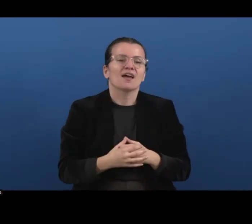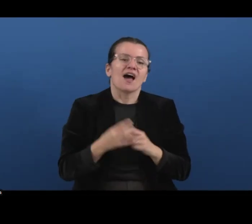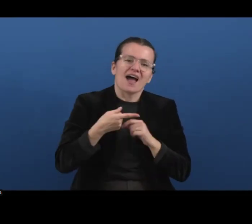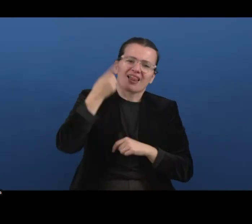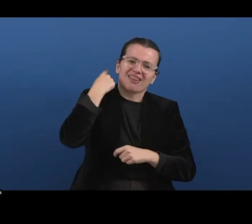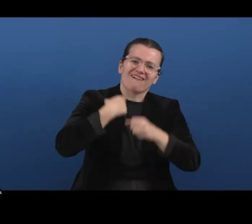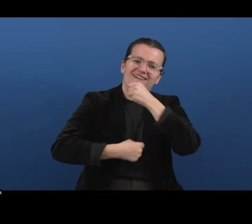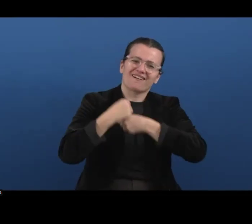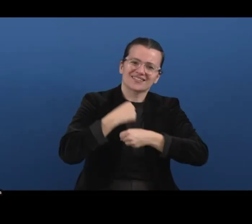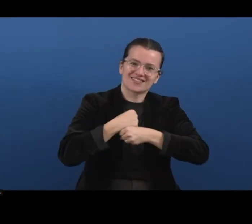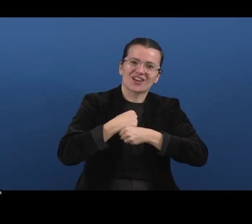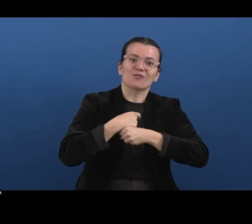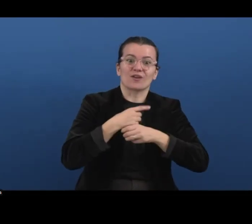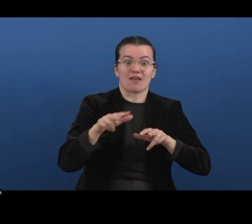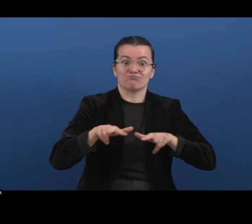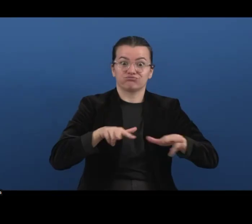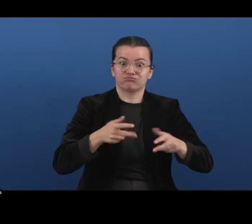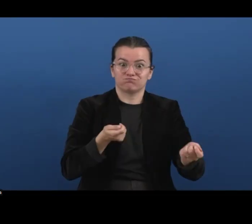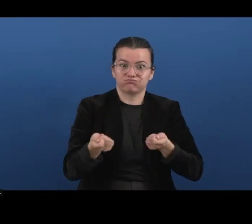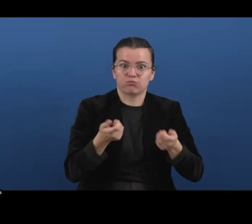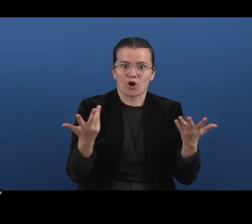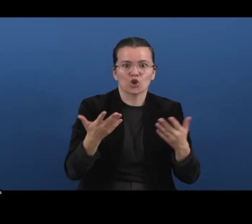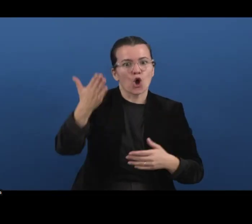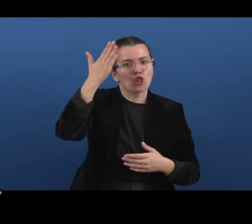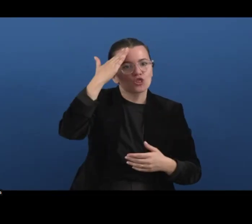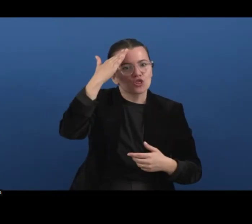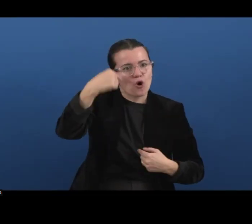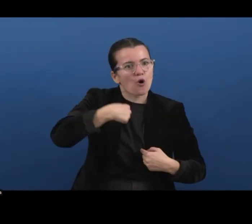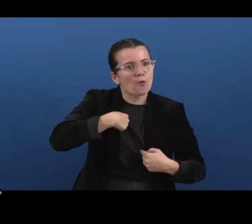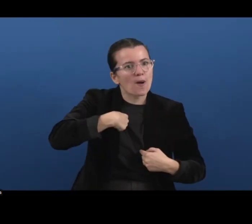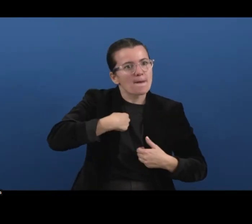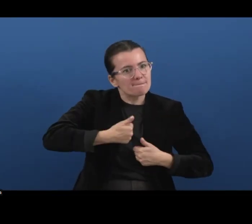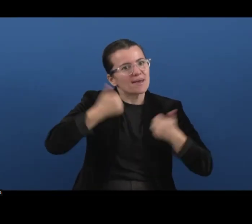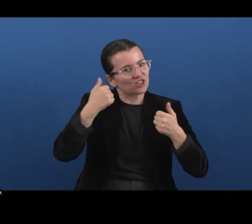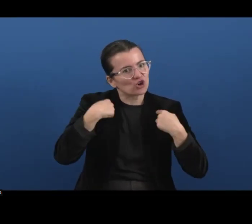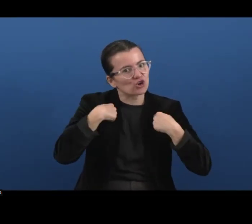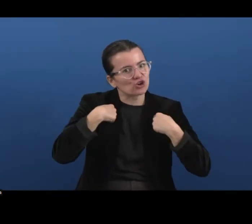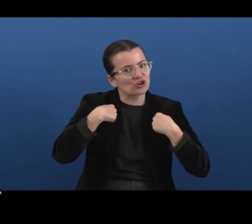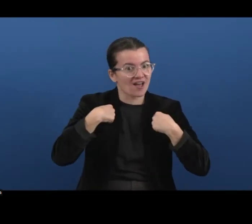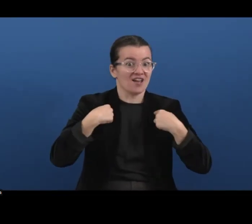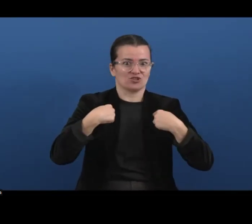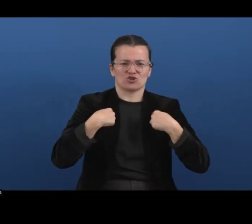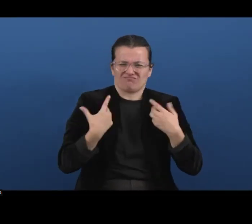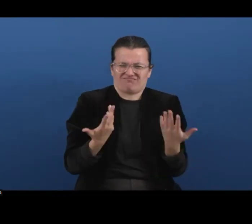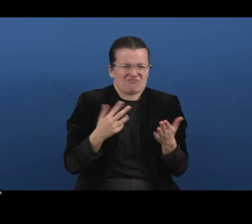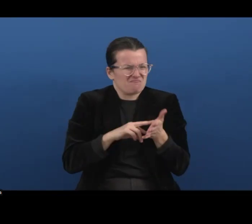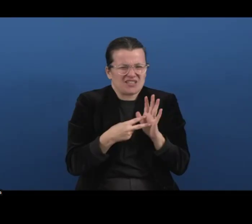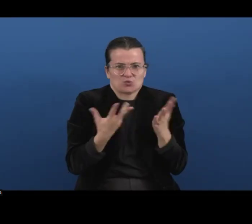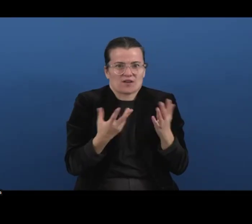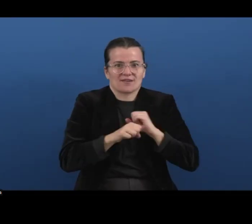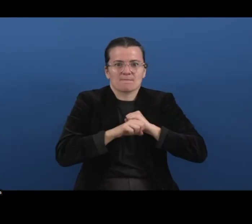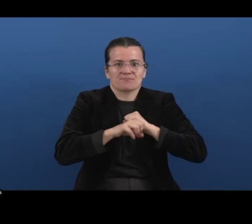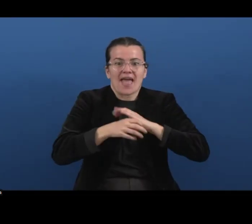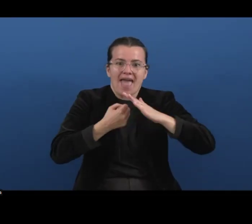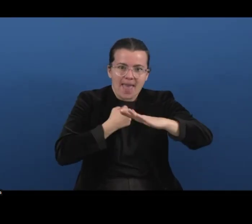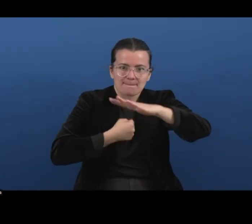support the employee and the line manager to have a conversation about caring. It gives the carer confidence to speak about their